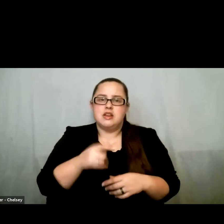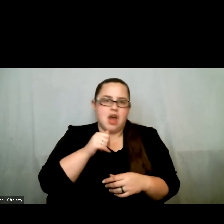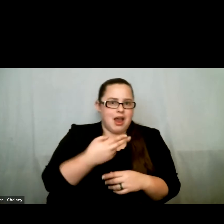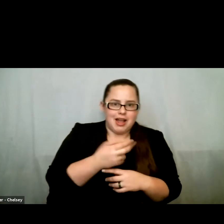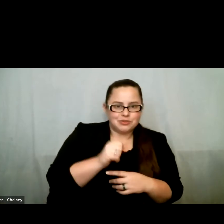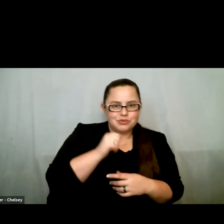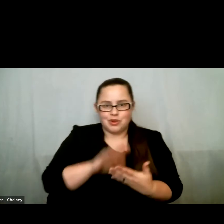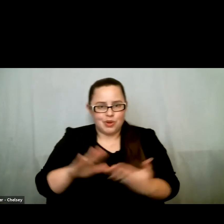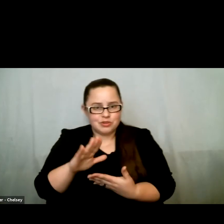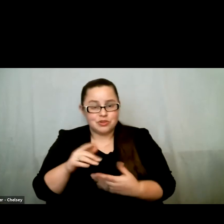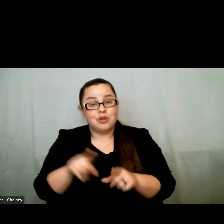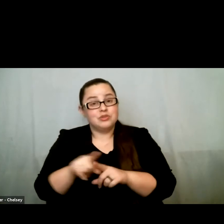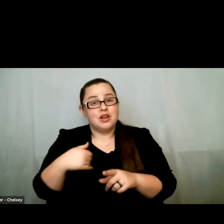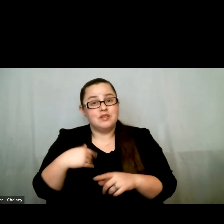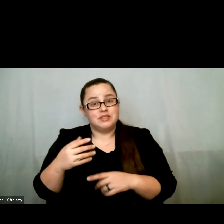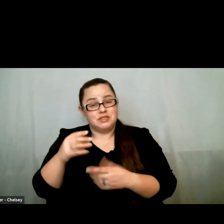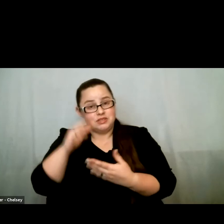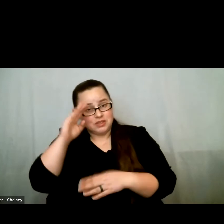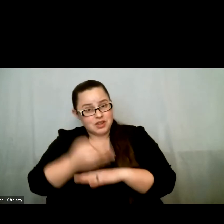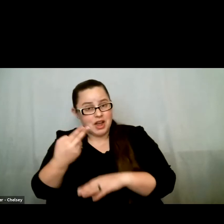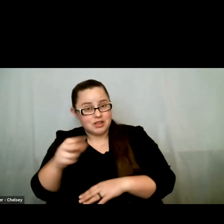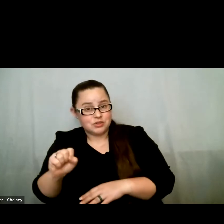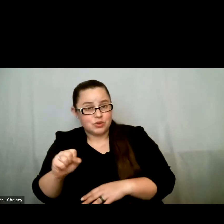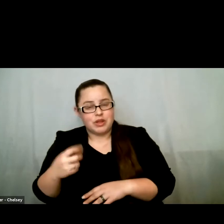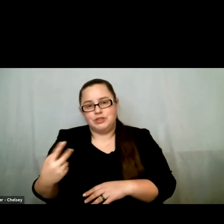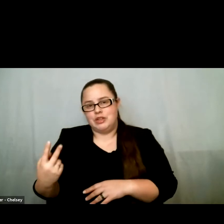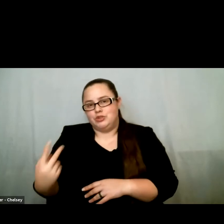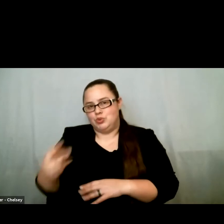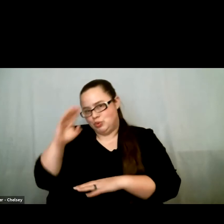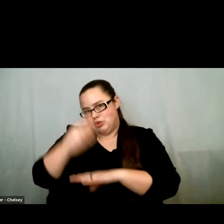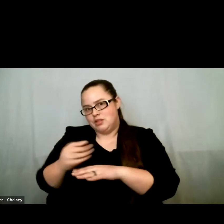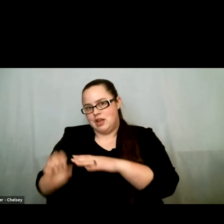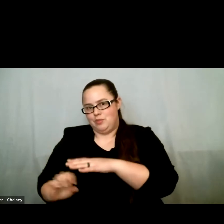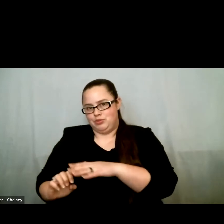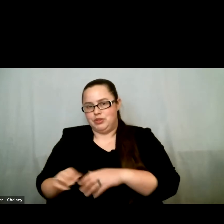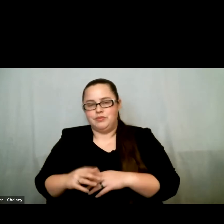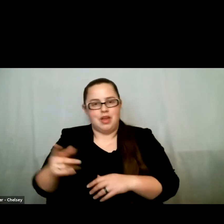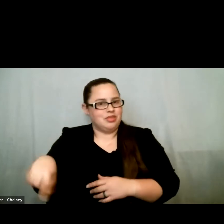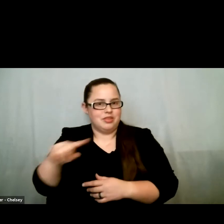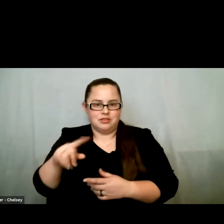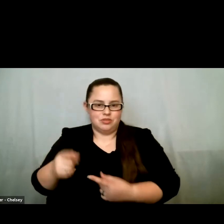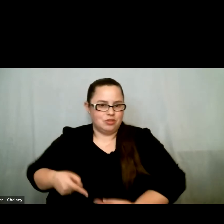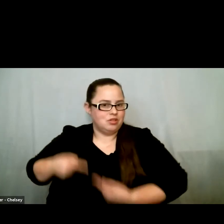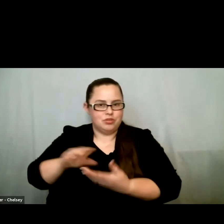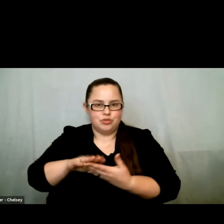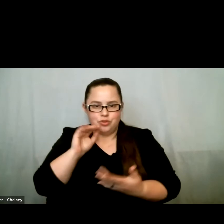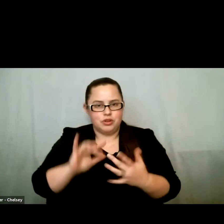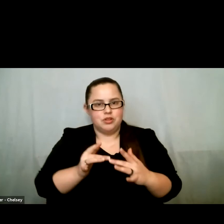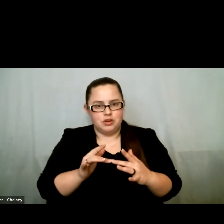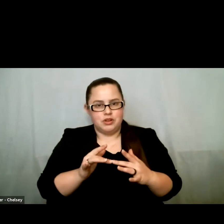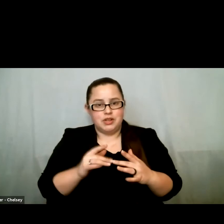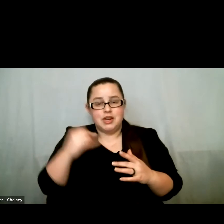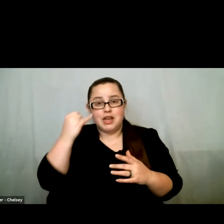school and 2 more sons at the elementary school level. They struggle learning online. If some college student